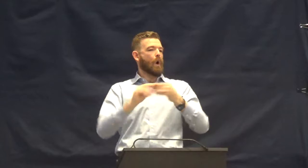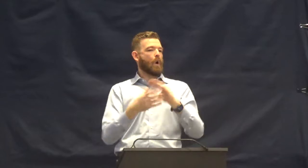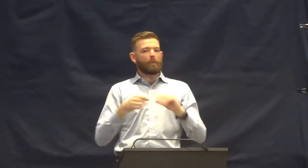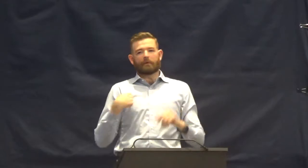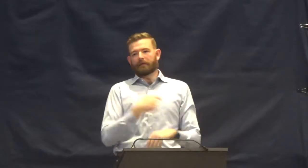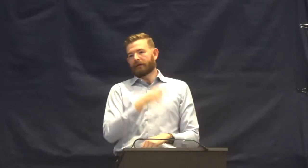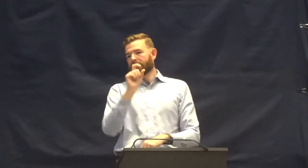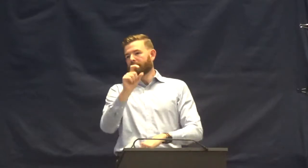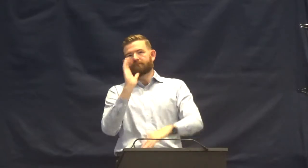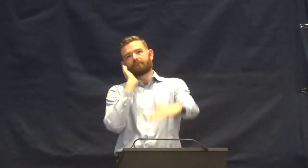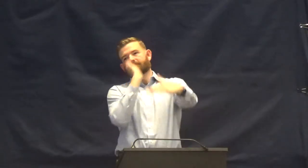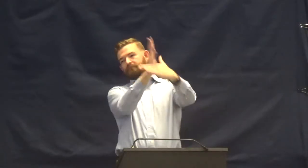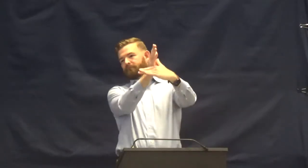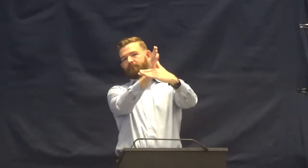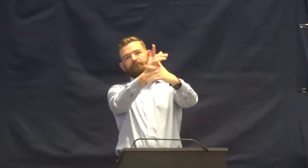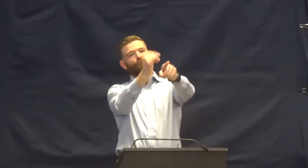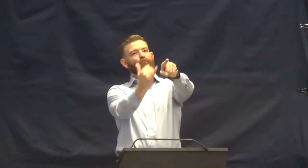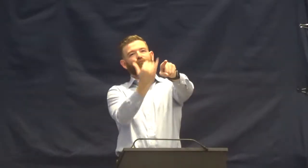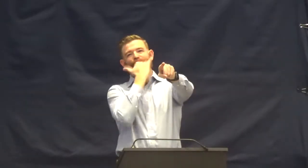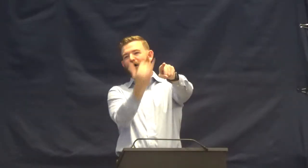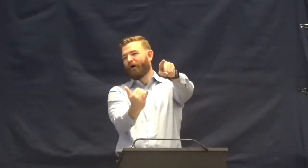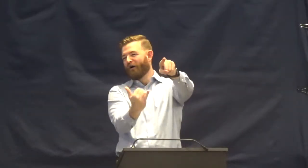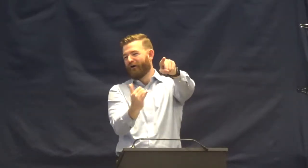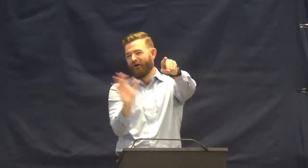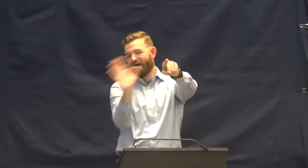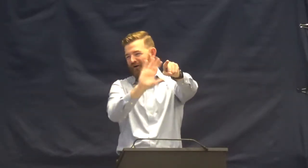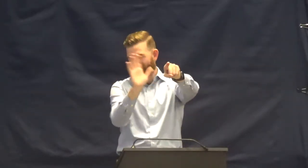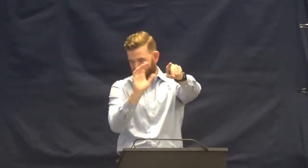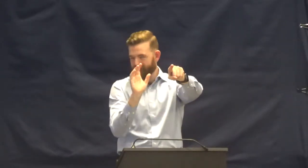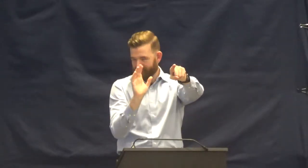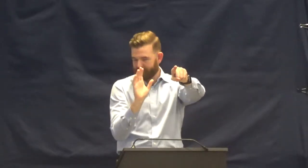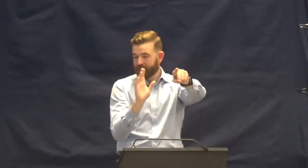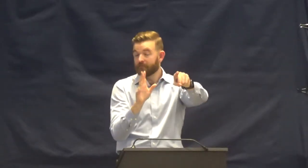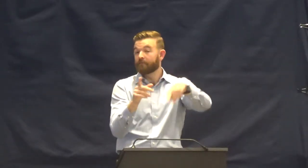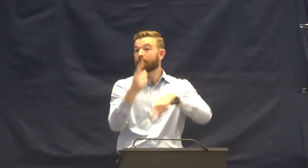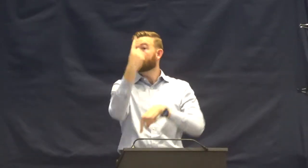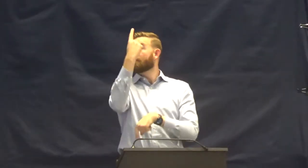You know, there are so many stories throughout the world that need to be interrupted.